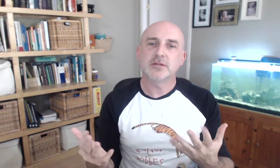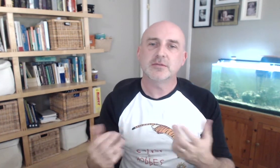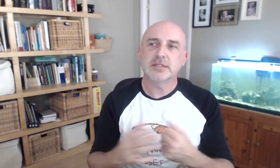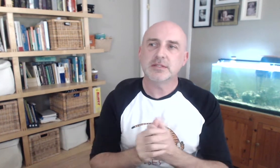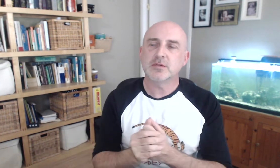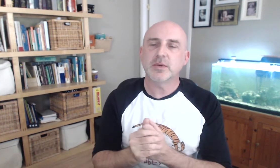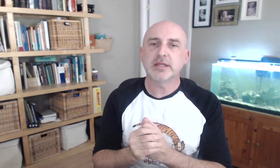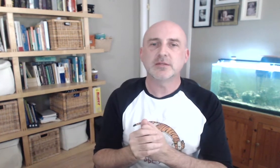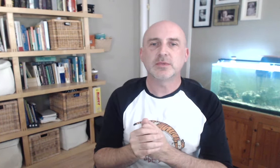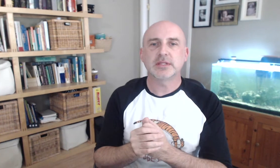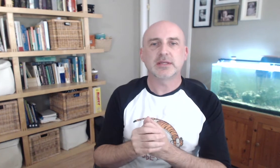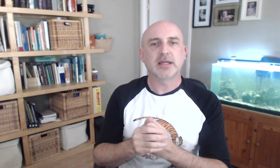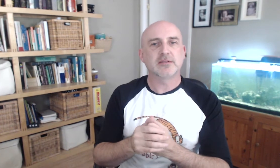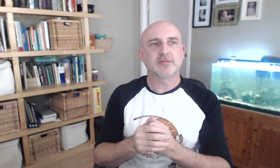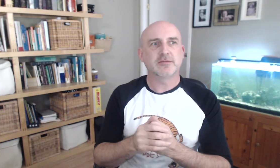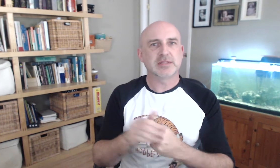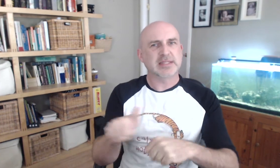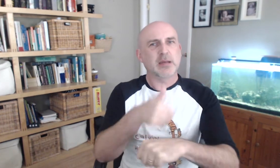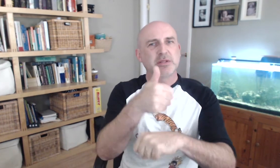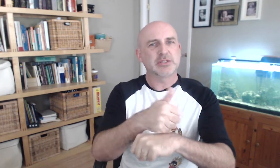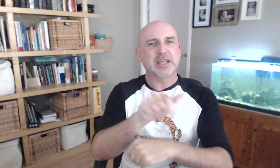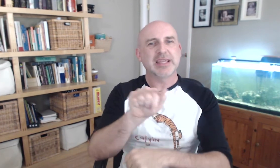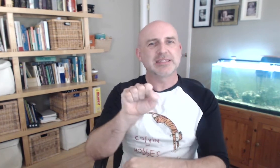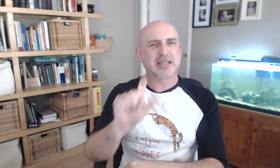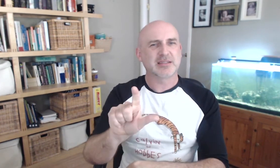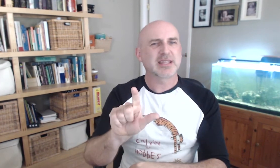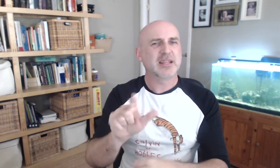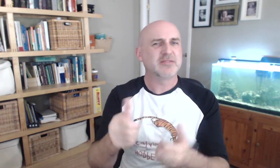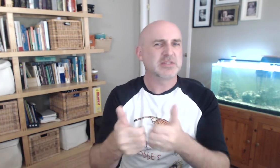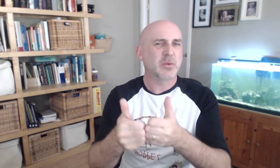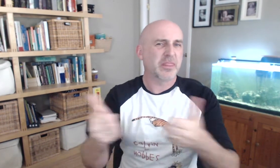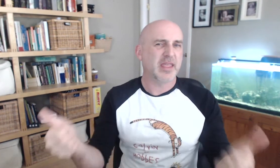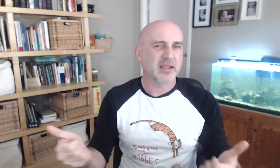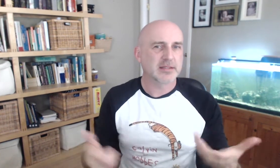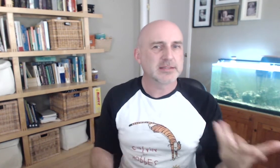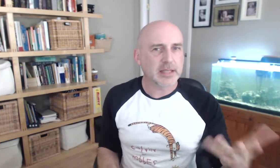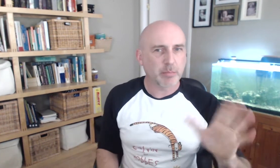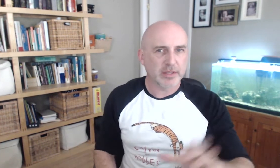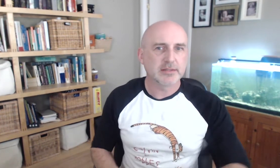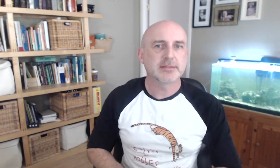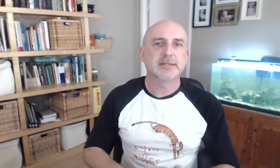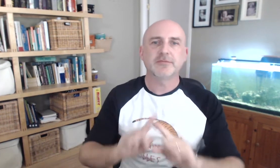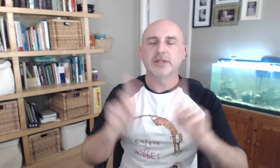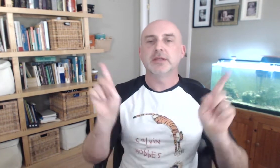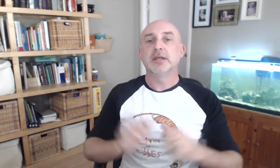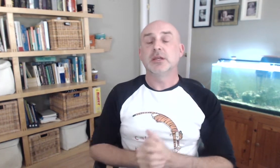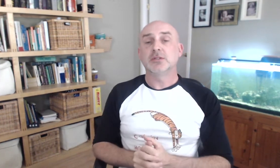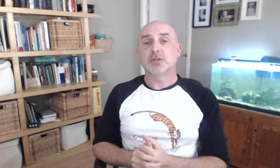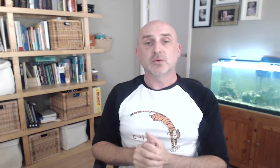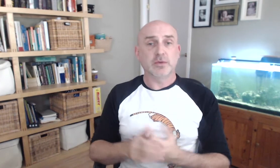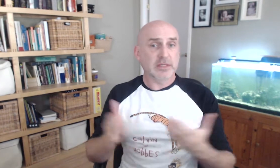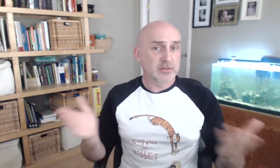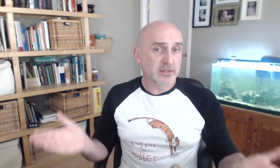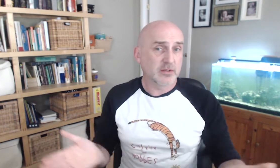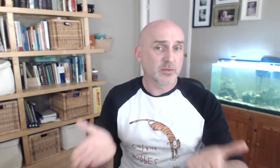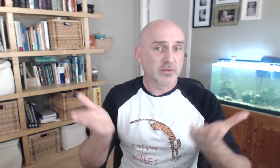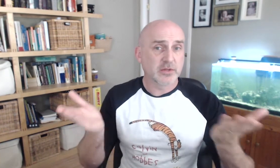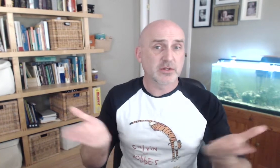This is a way to really kind of establish ASL as kind of its own thing. It's separate, it's different. So here's a little word of